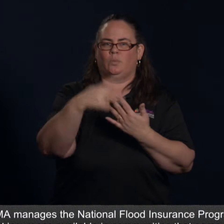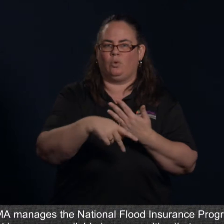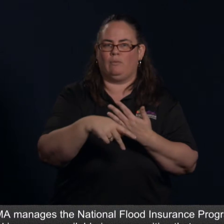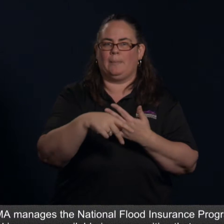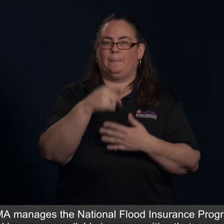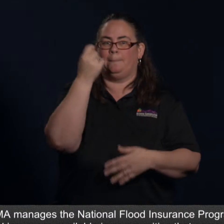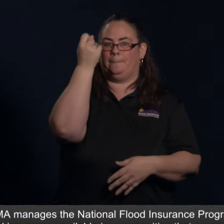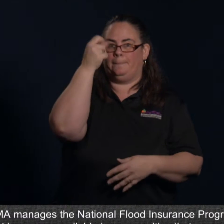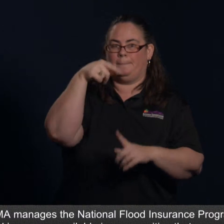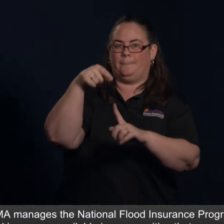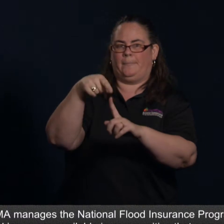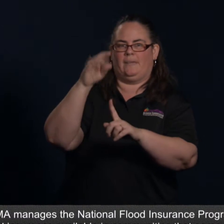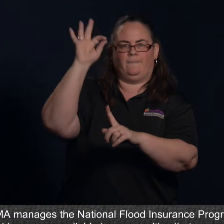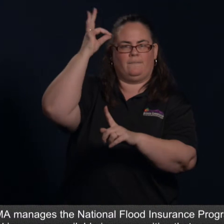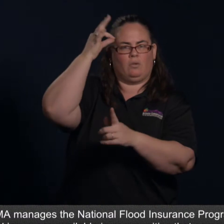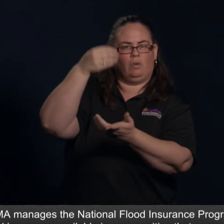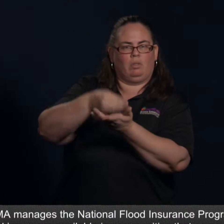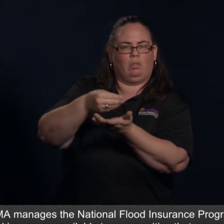NFIP,